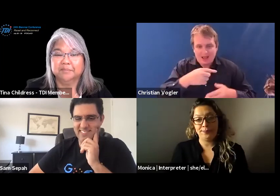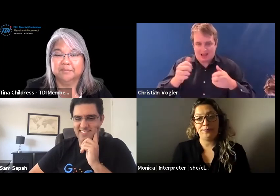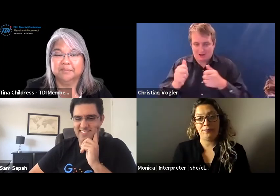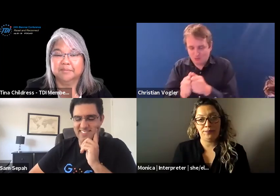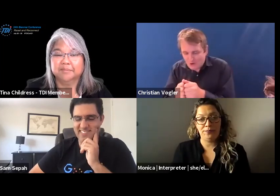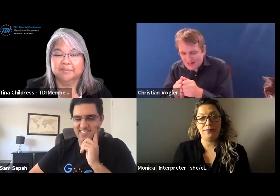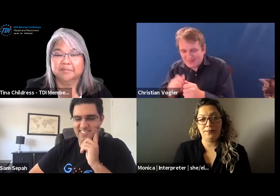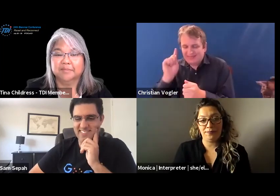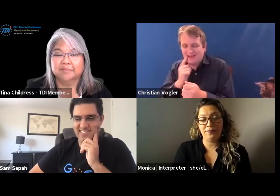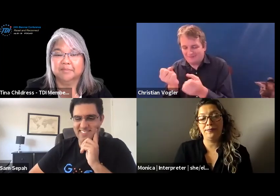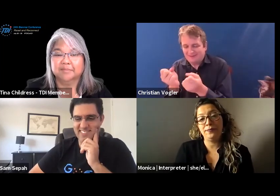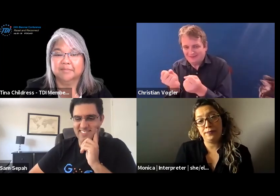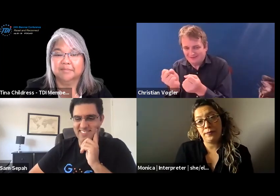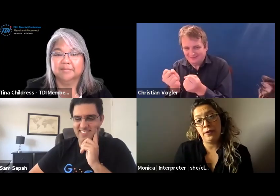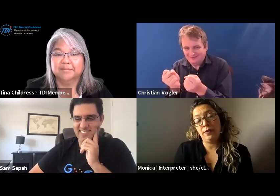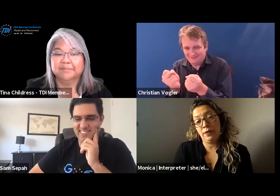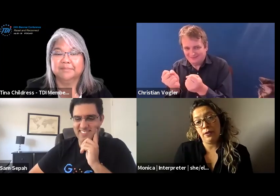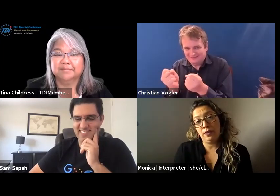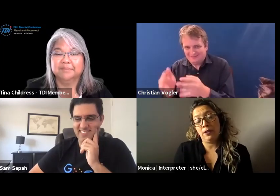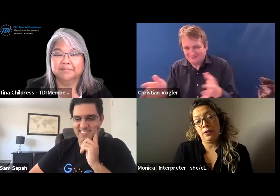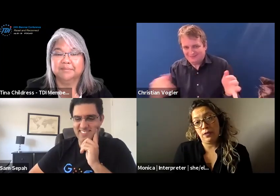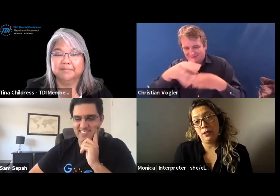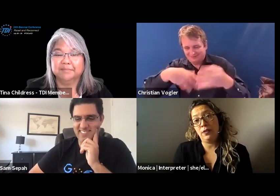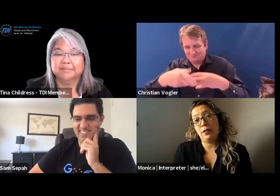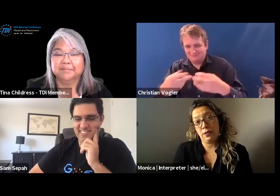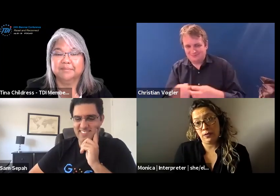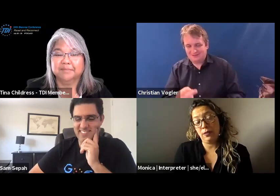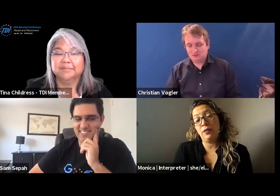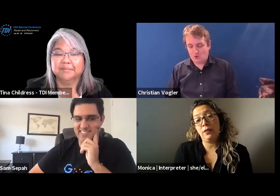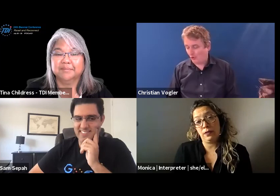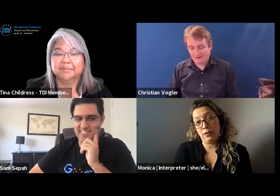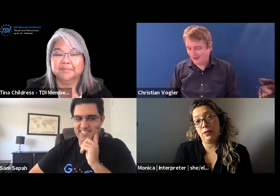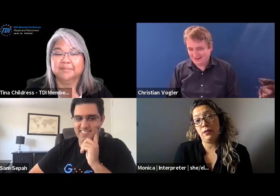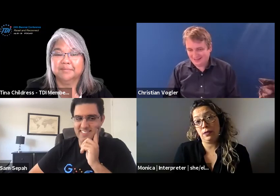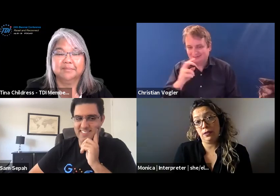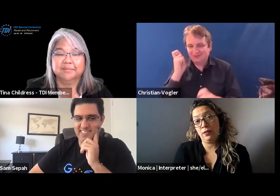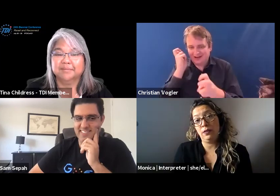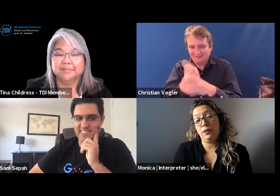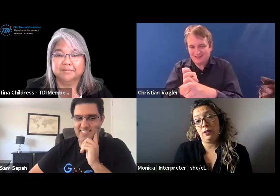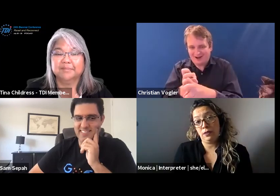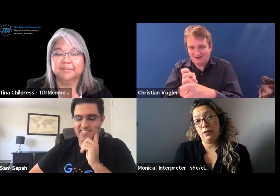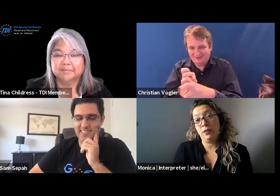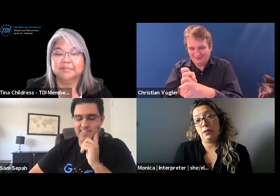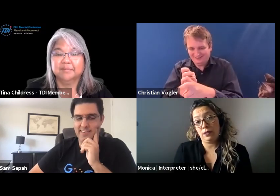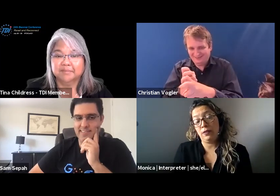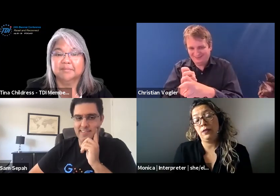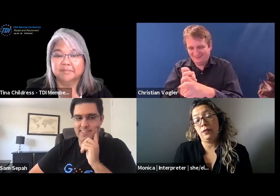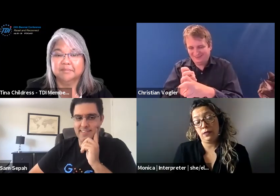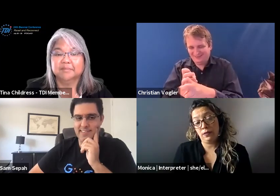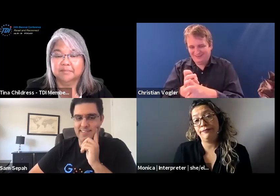But if everyone is hearing with a deaf signer, and in that conference, it's going to be